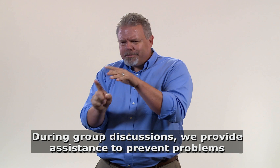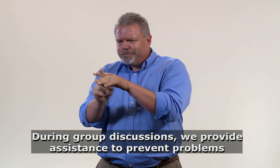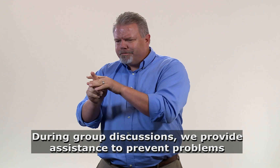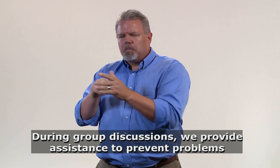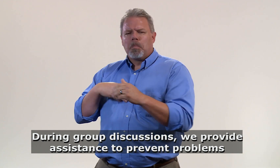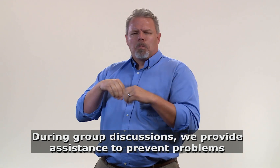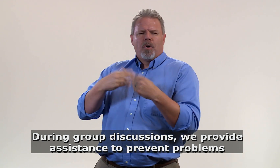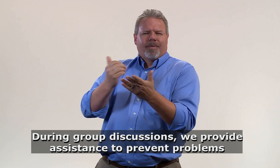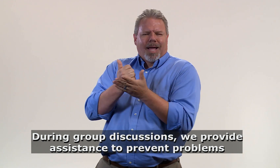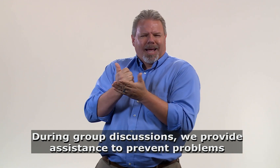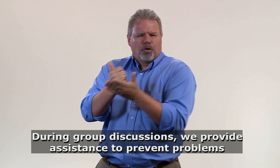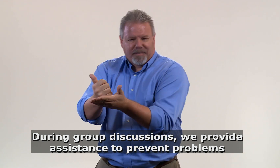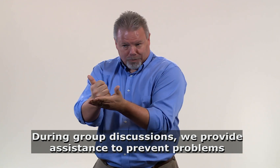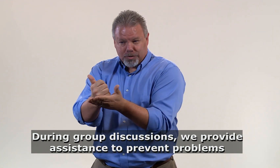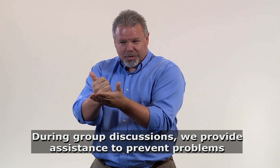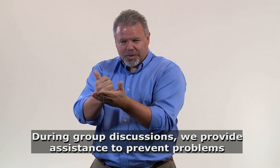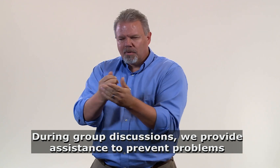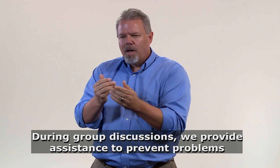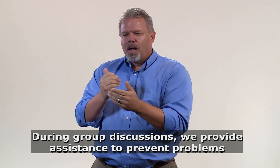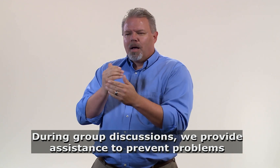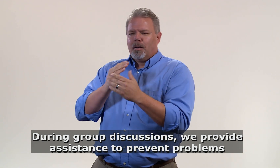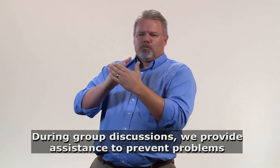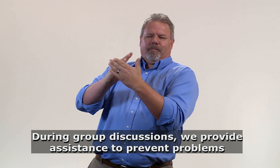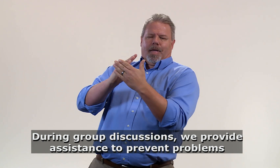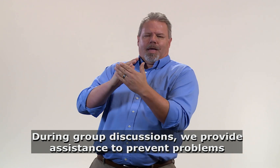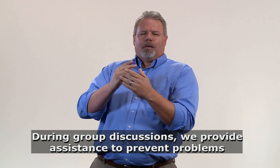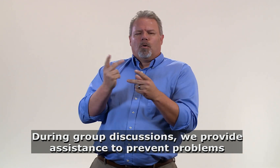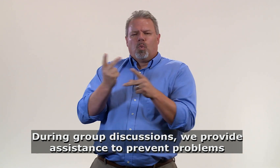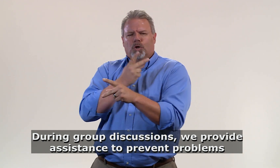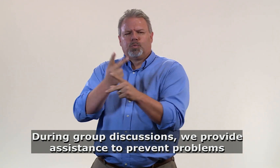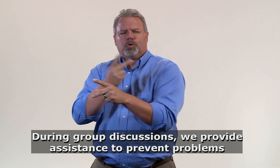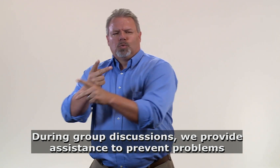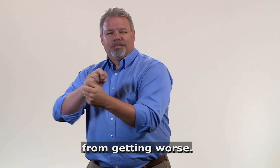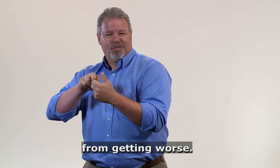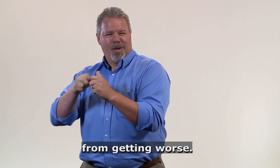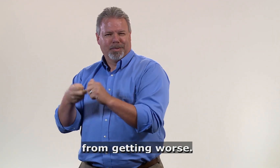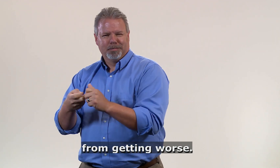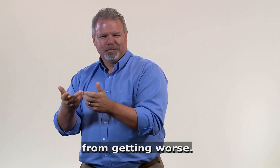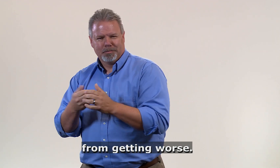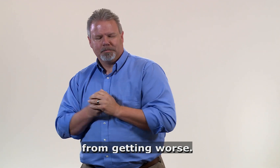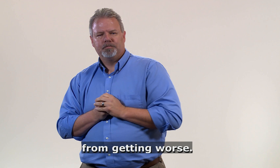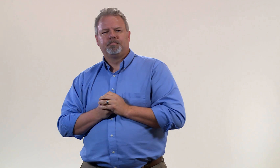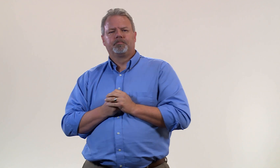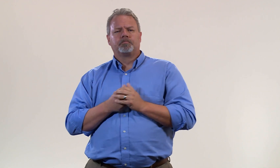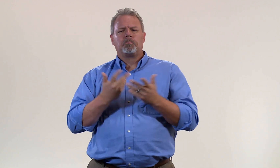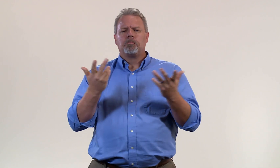During group discussions, we provide assistance to prevent problems from getting worse.